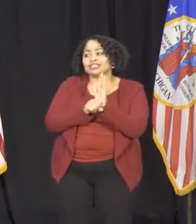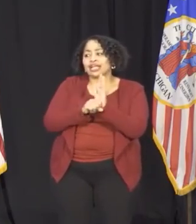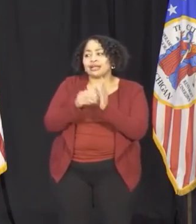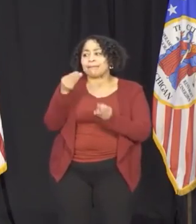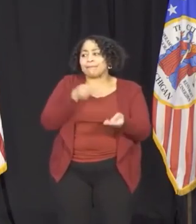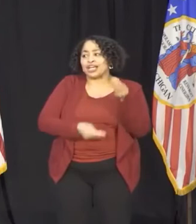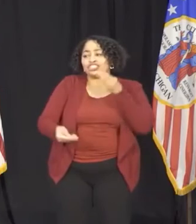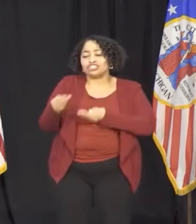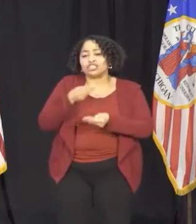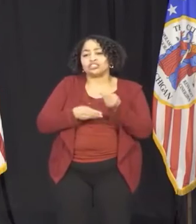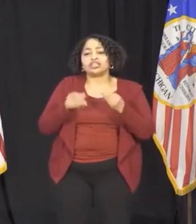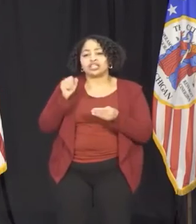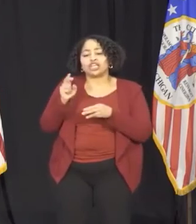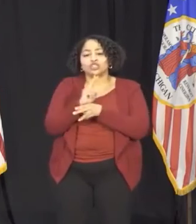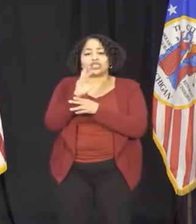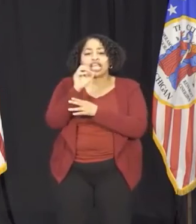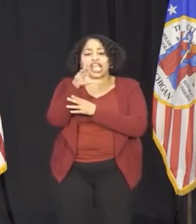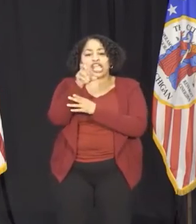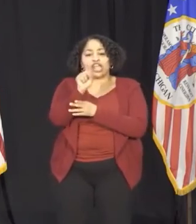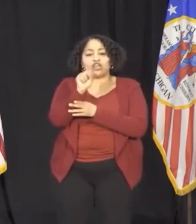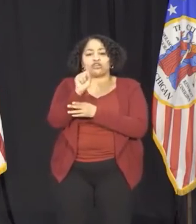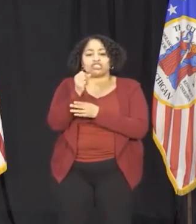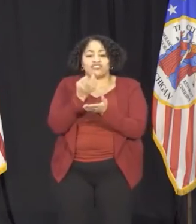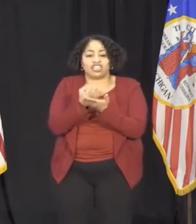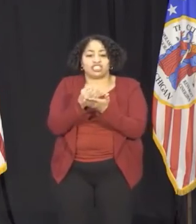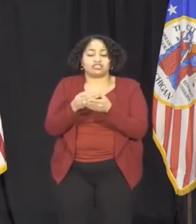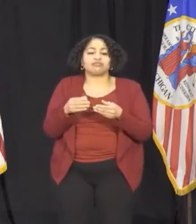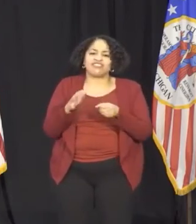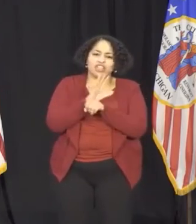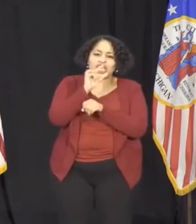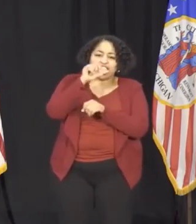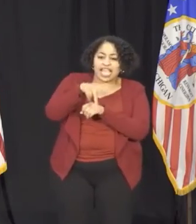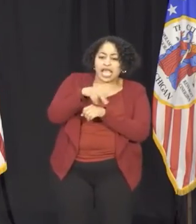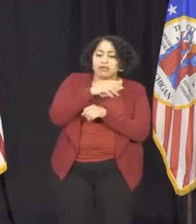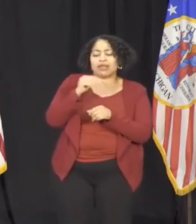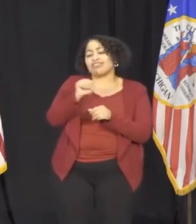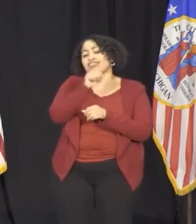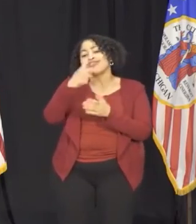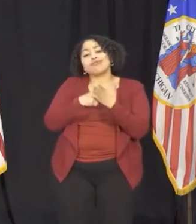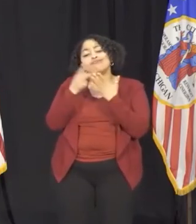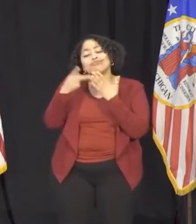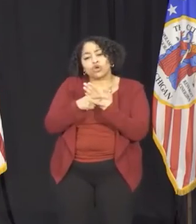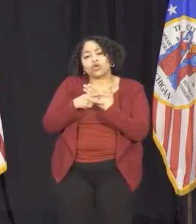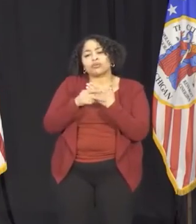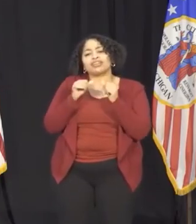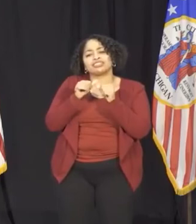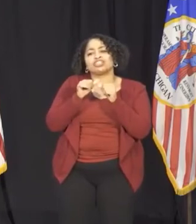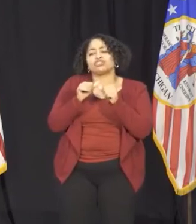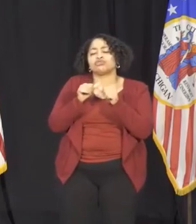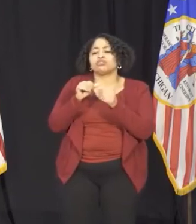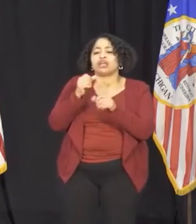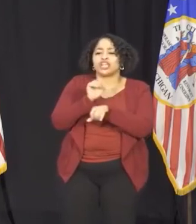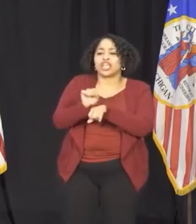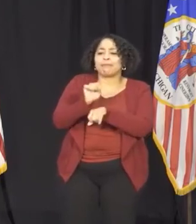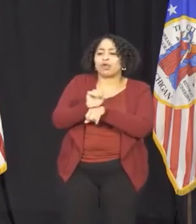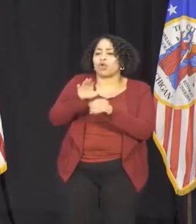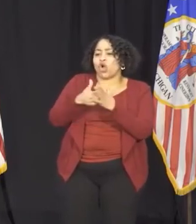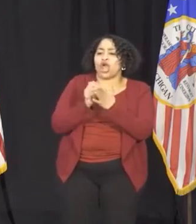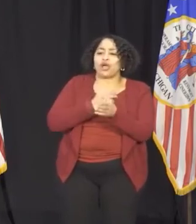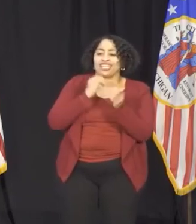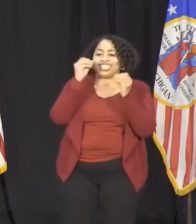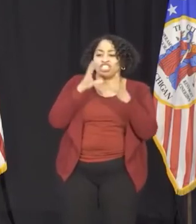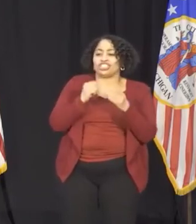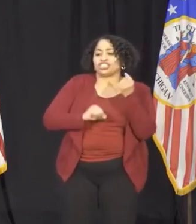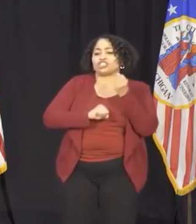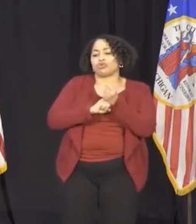cuts come, we can use the CARES Act funding to fill that gap so that we can continue the other programming, continue the employment of all of our teachers,